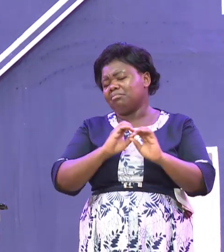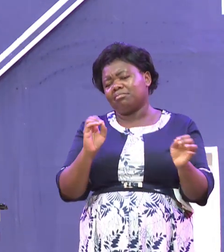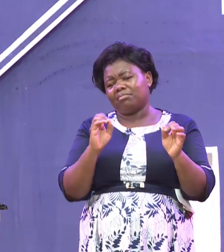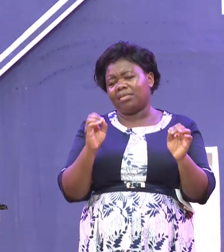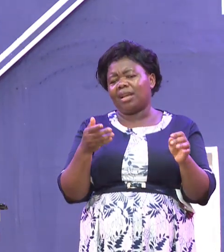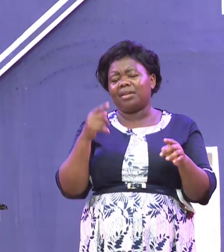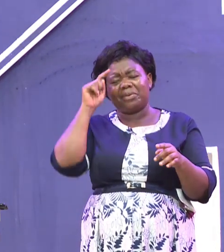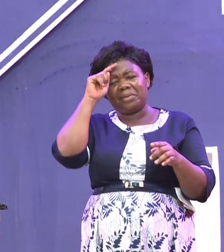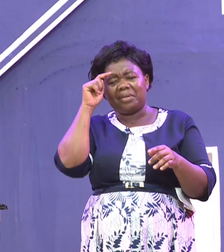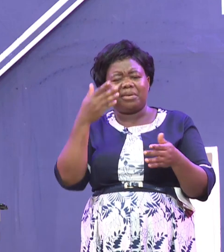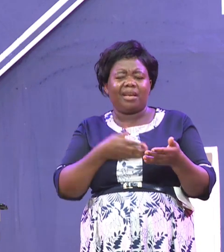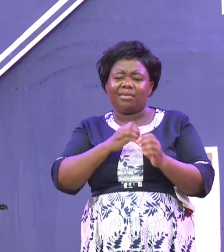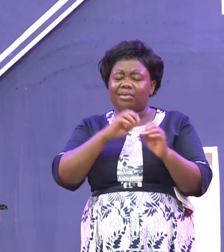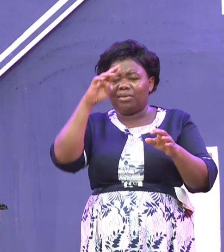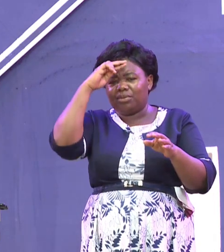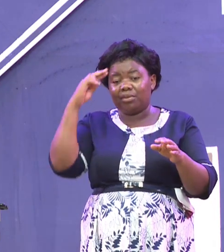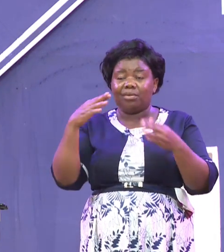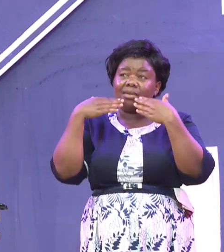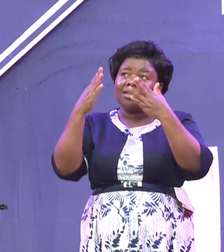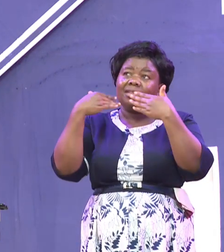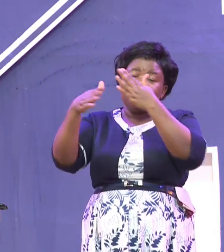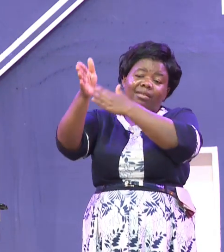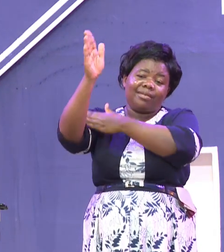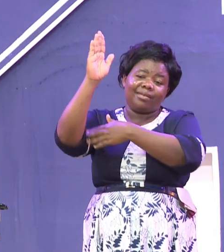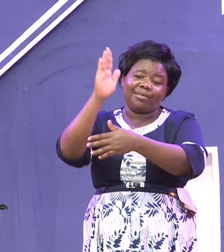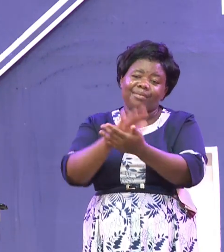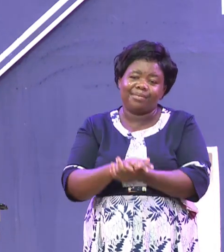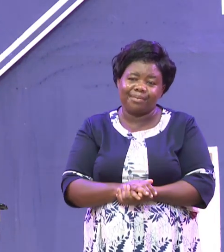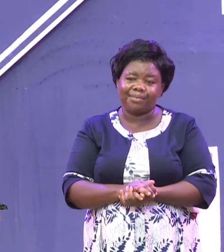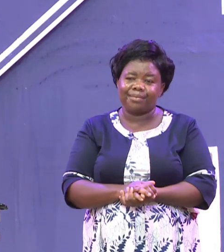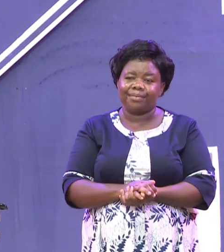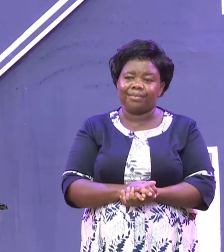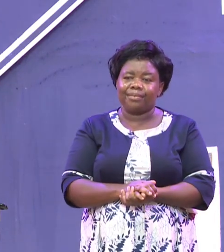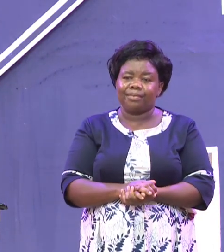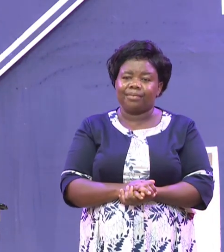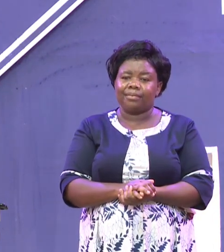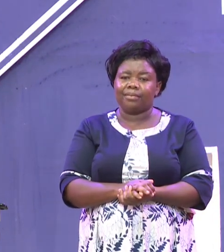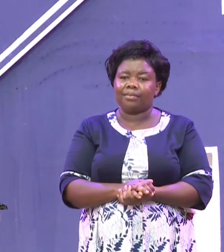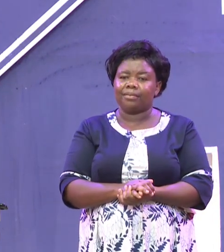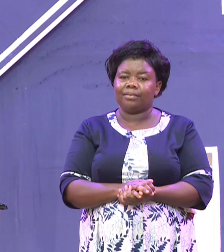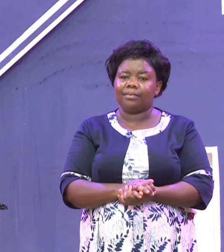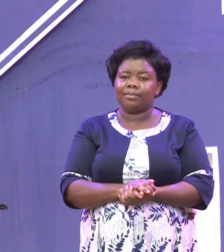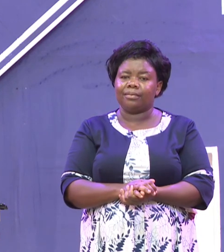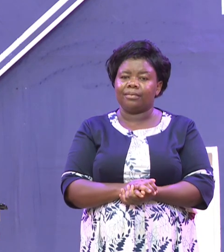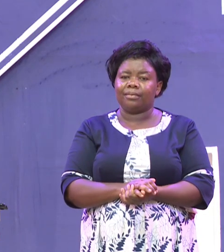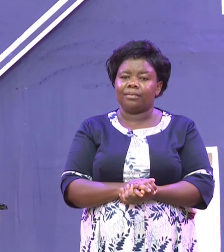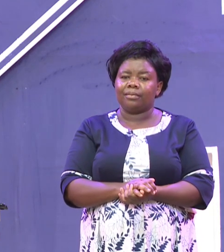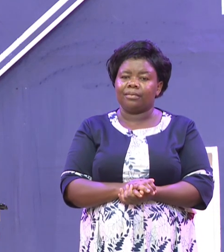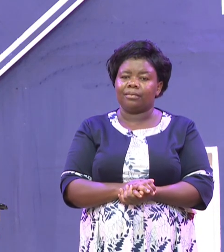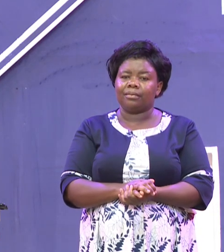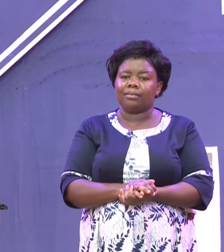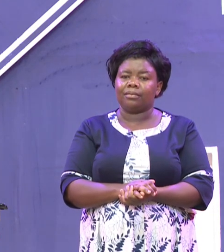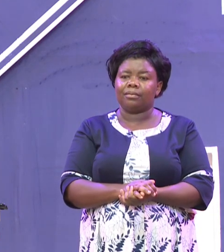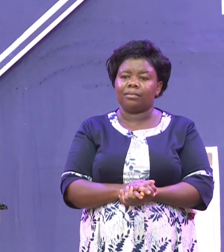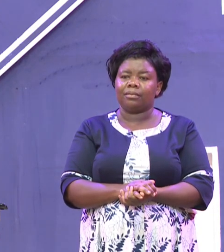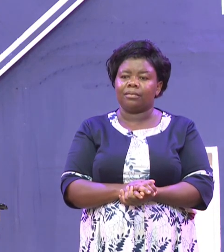At times the reasons as to why we fail to give thanks is we look at our present situation and we gauge